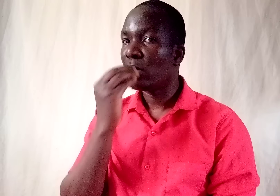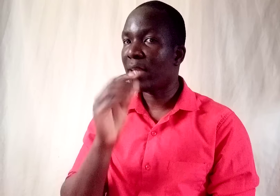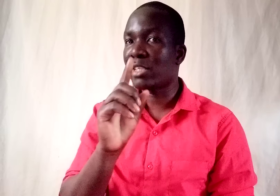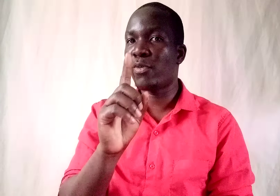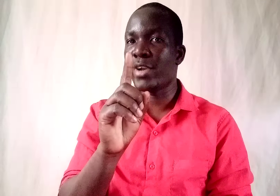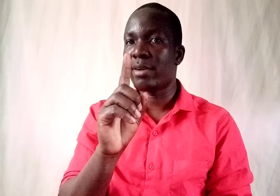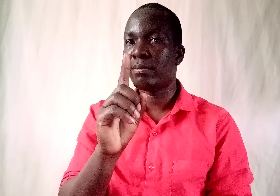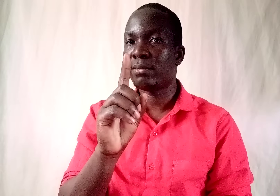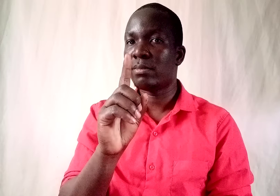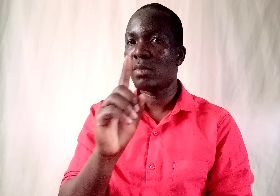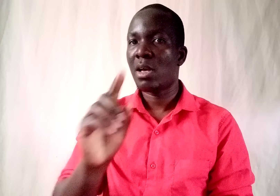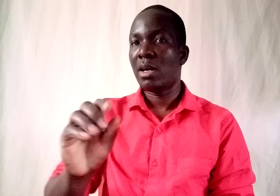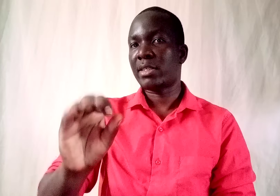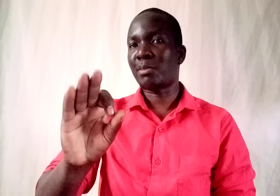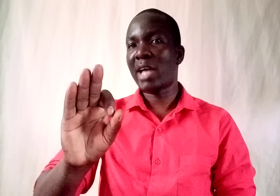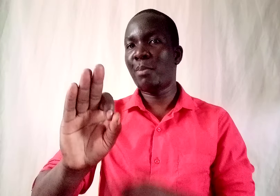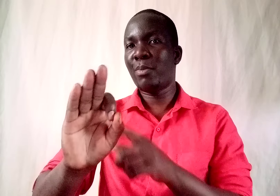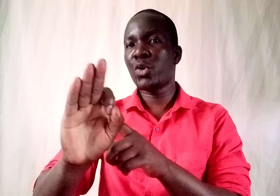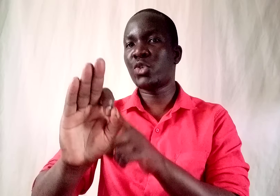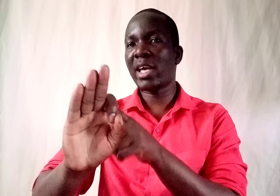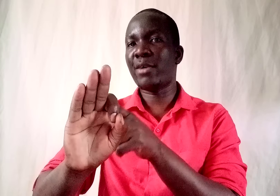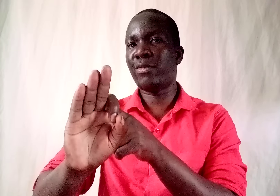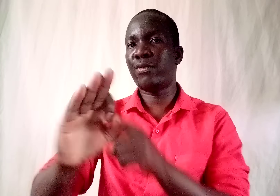That's food. Sometimes people use F.